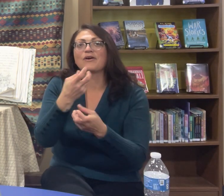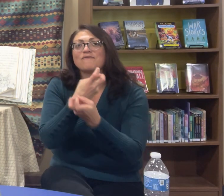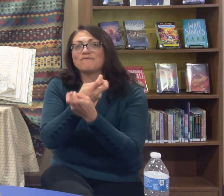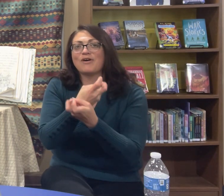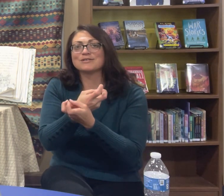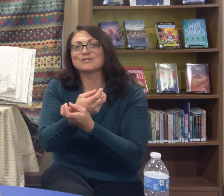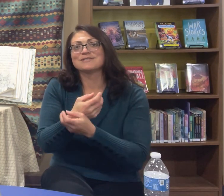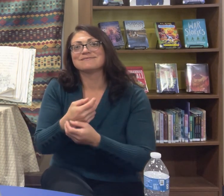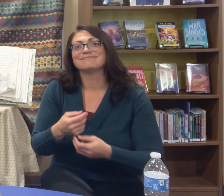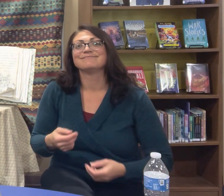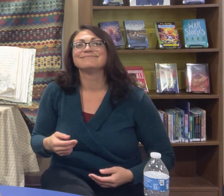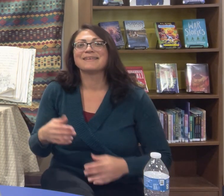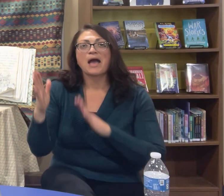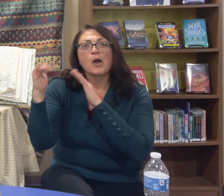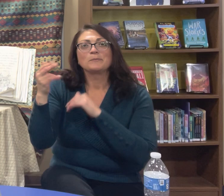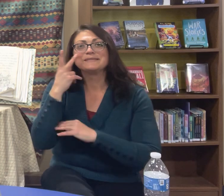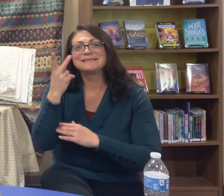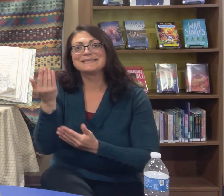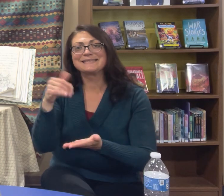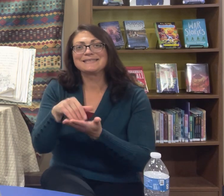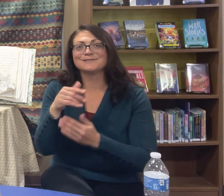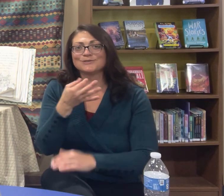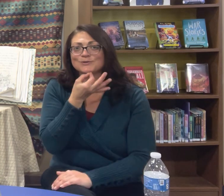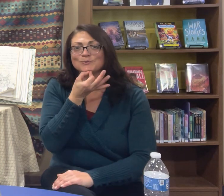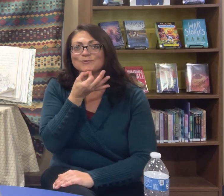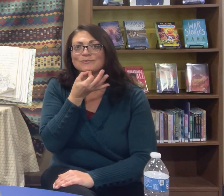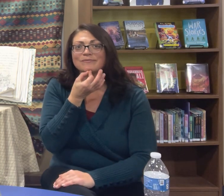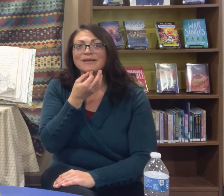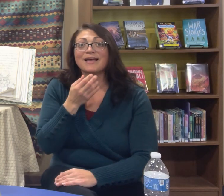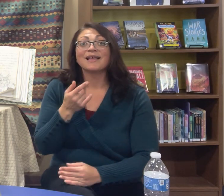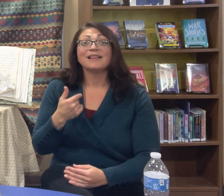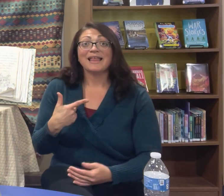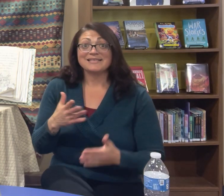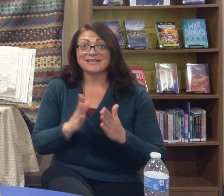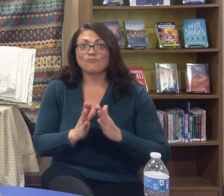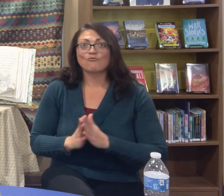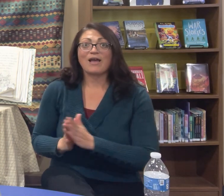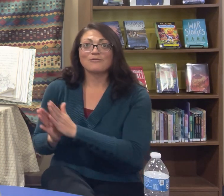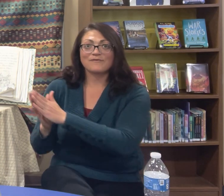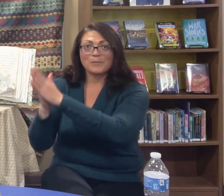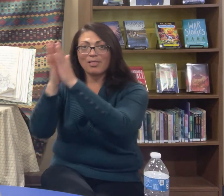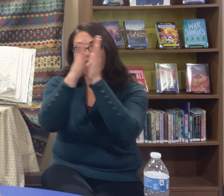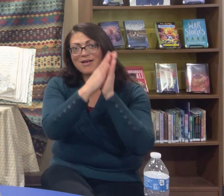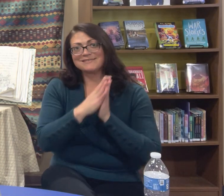I hope to see you guys soon. Let's give a big round of applause to Kataya.